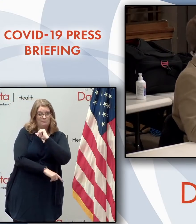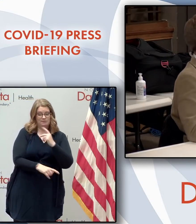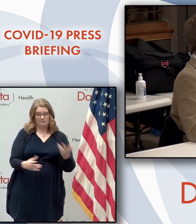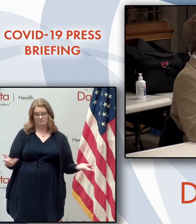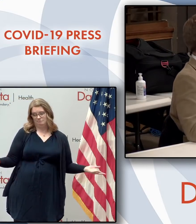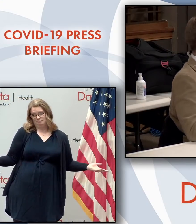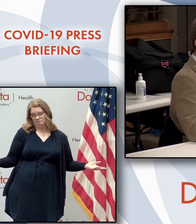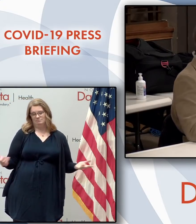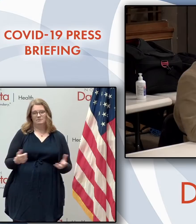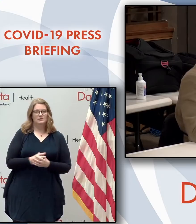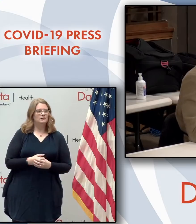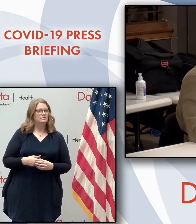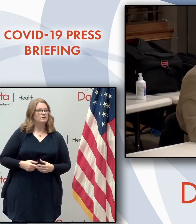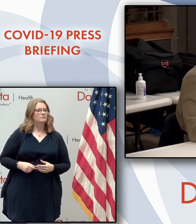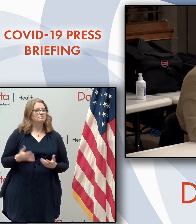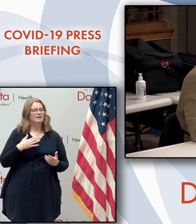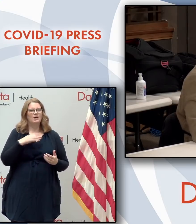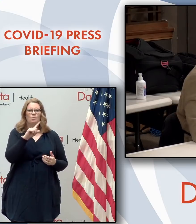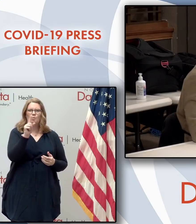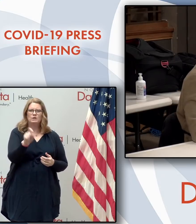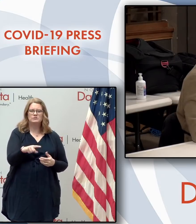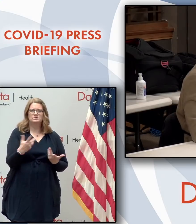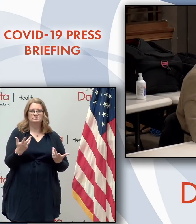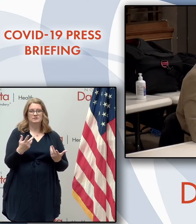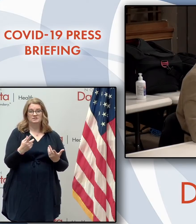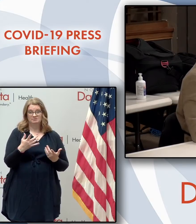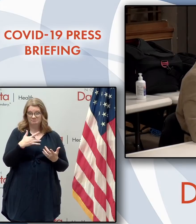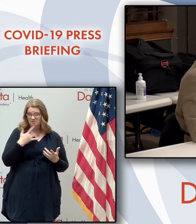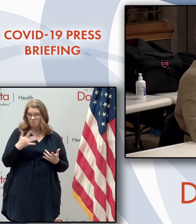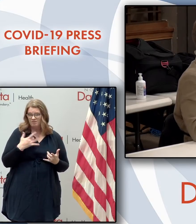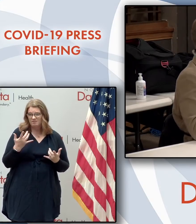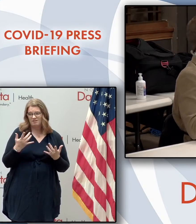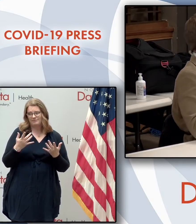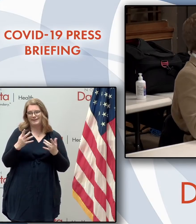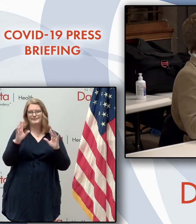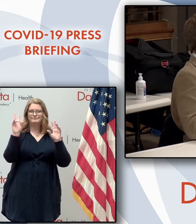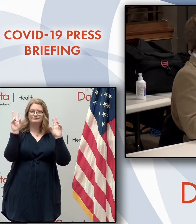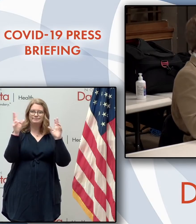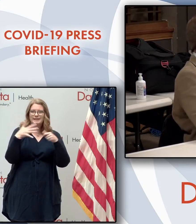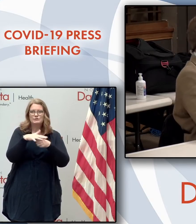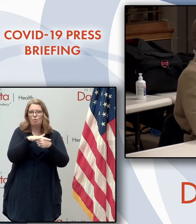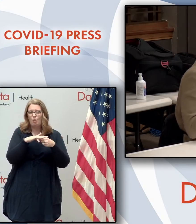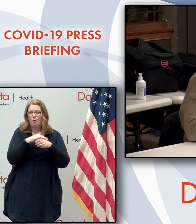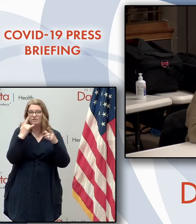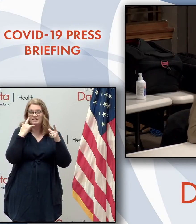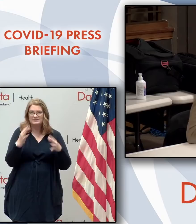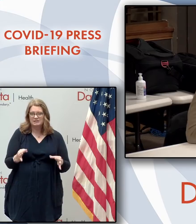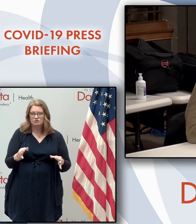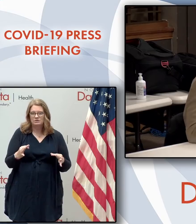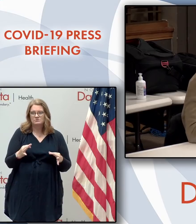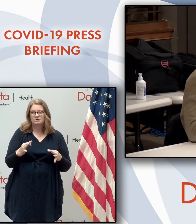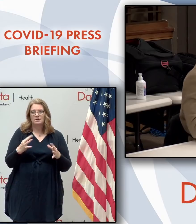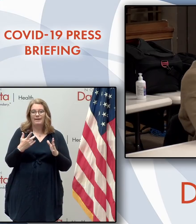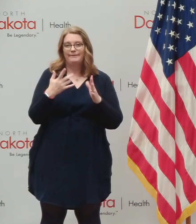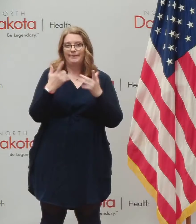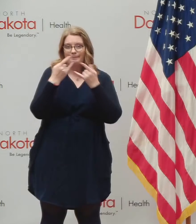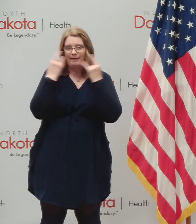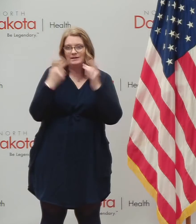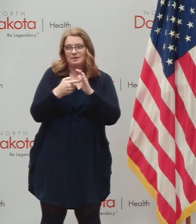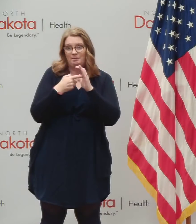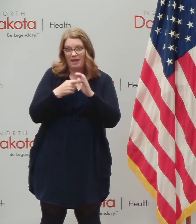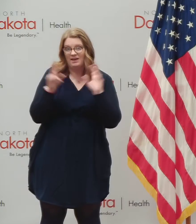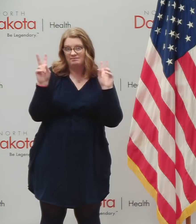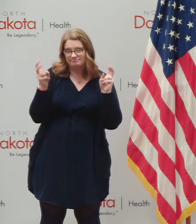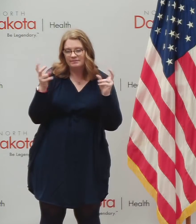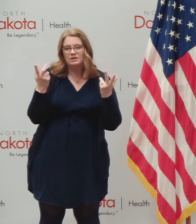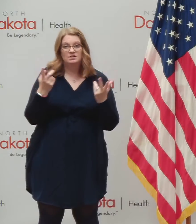these requirements. So my question is, what kind of effectiveness do you think these local decisions have that you've been pushing for? Well, I